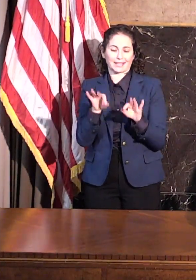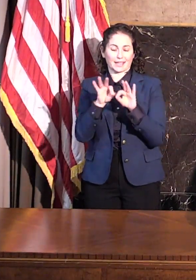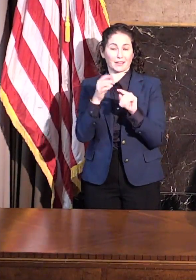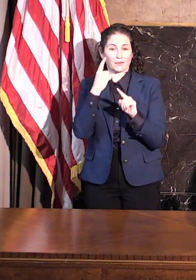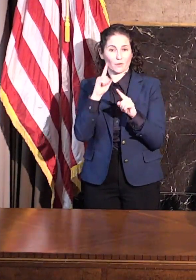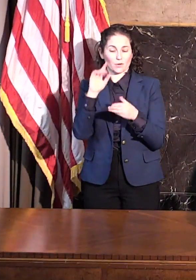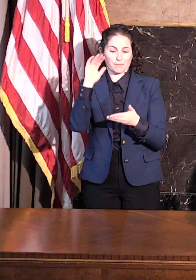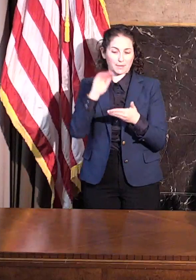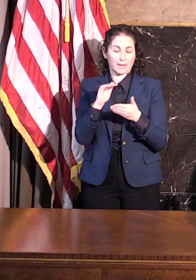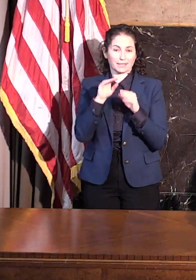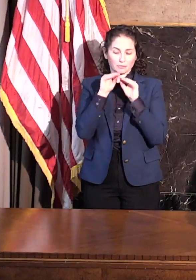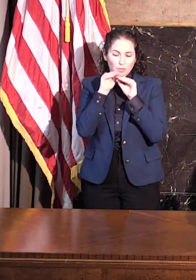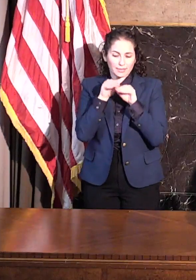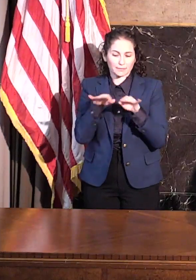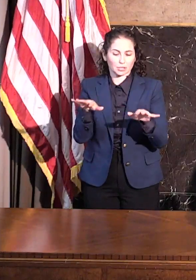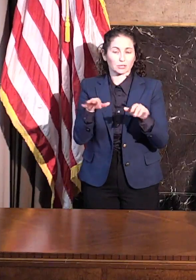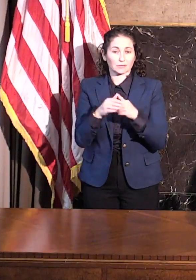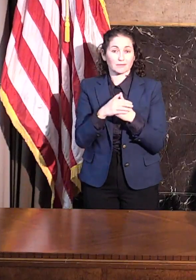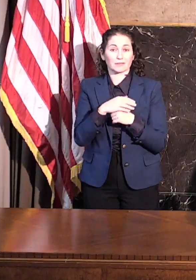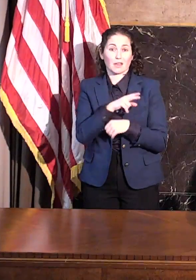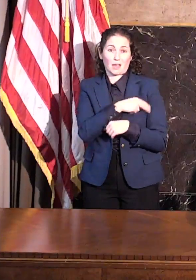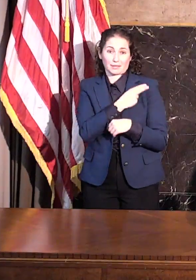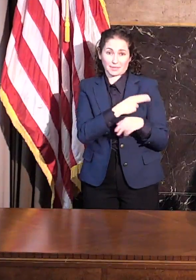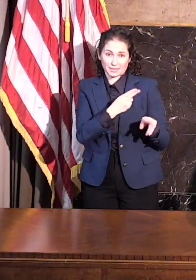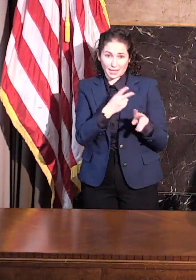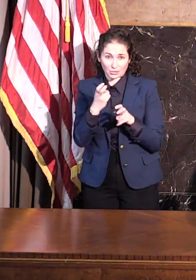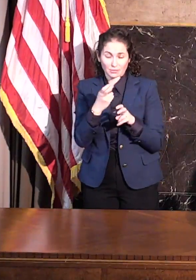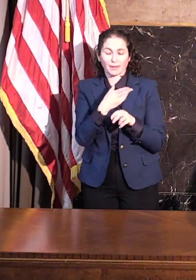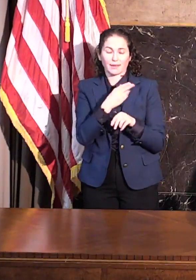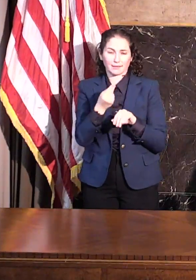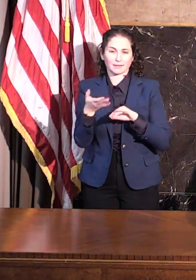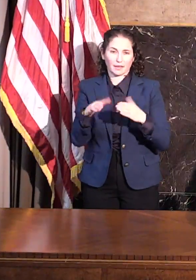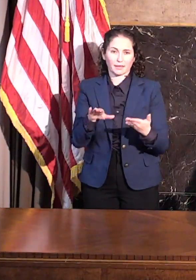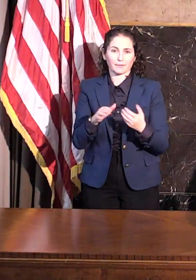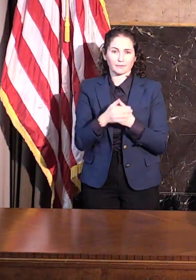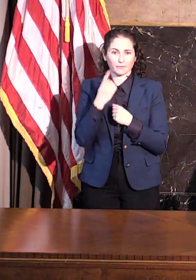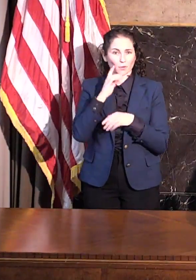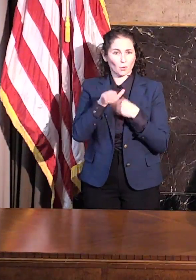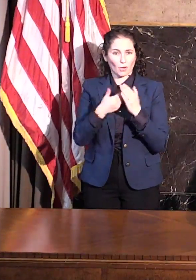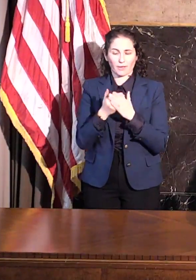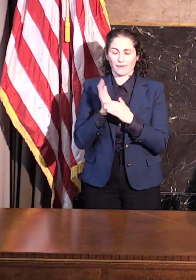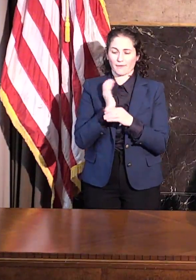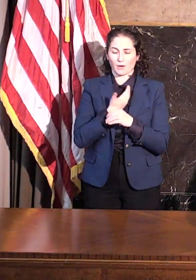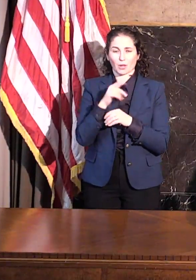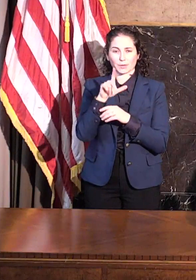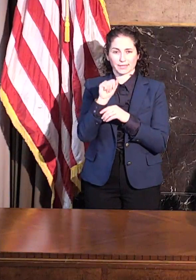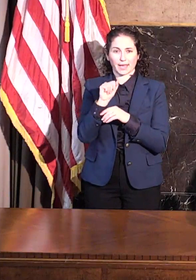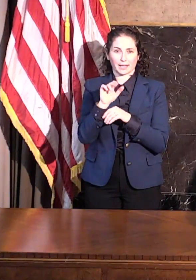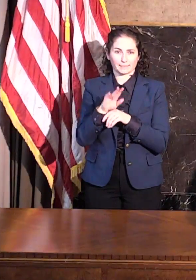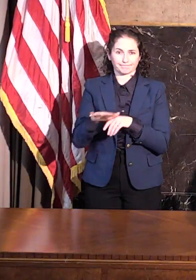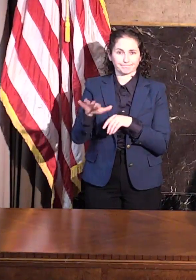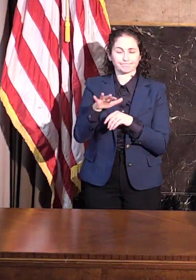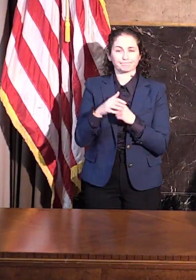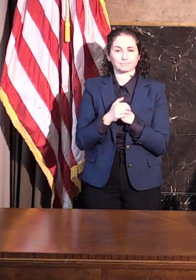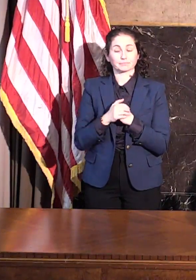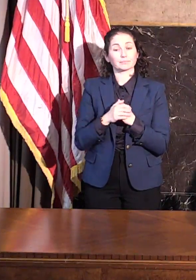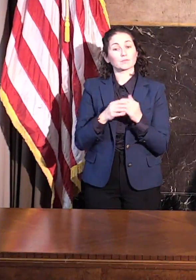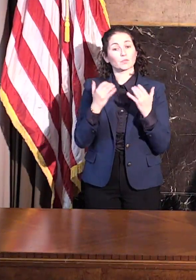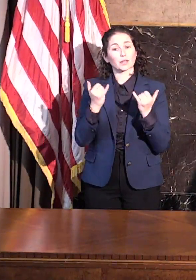normalcy, getting back our economy on track, bringing back the Louisiana that we know and love. Most